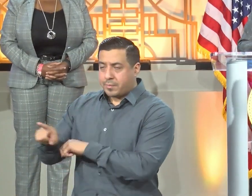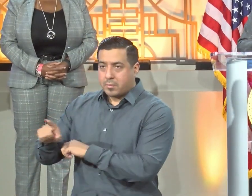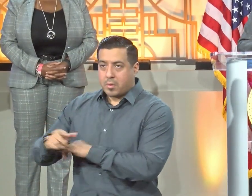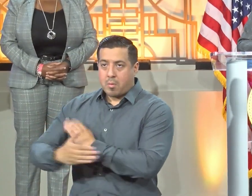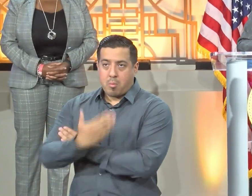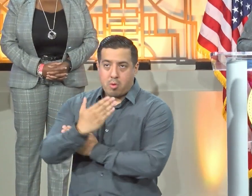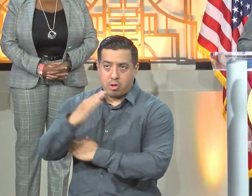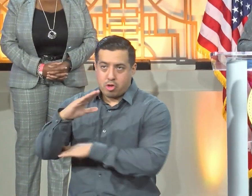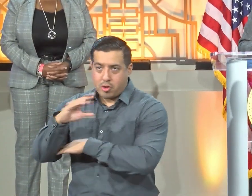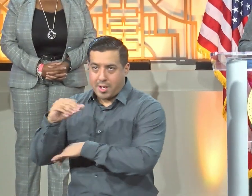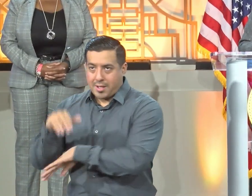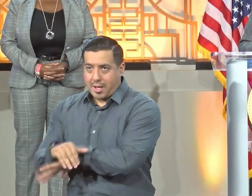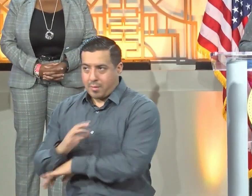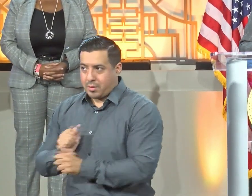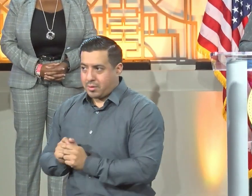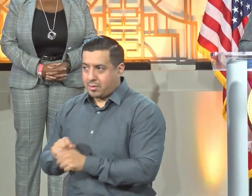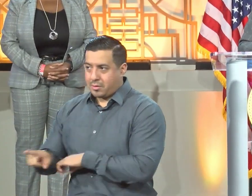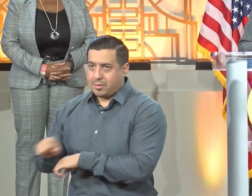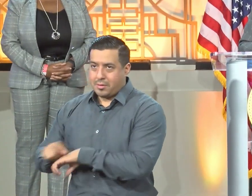and night.